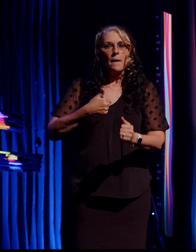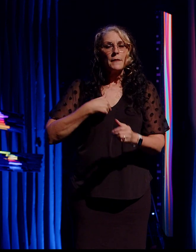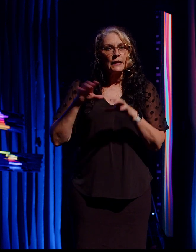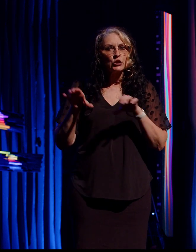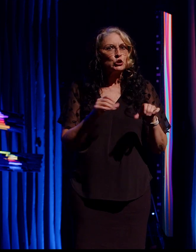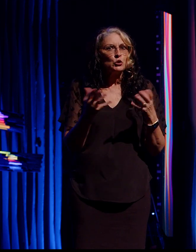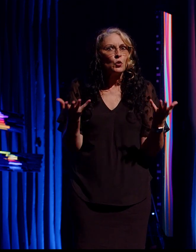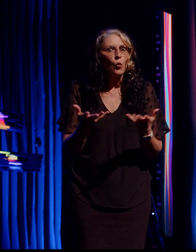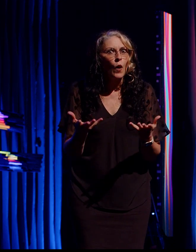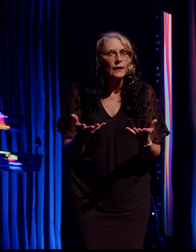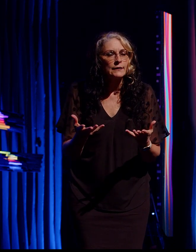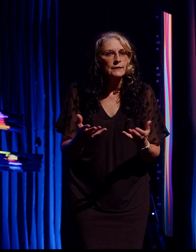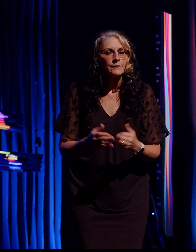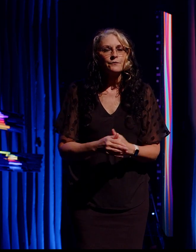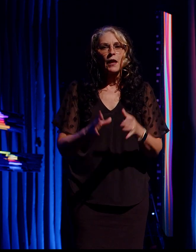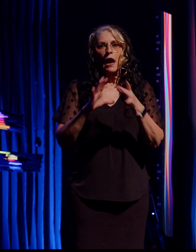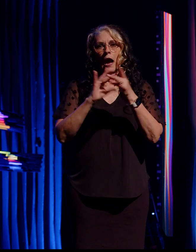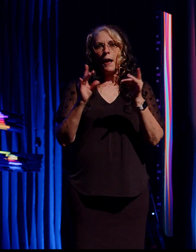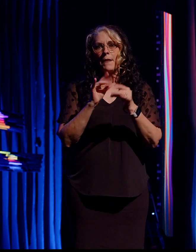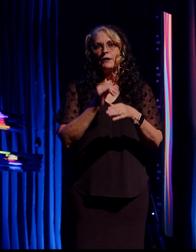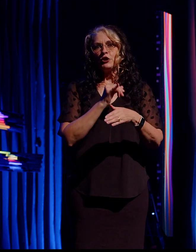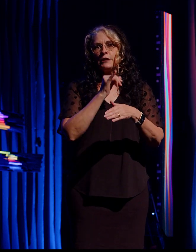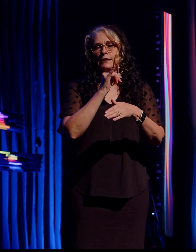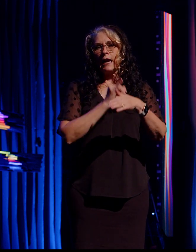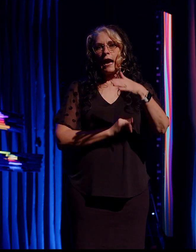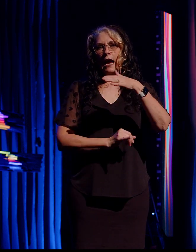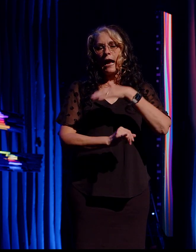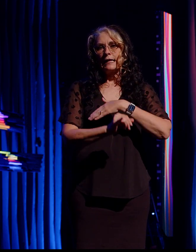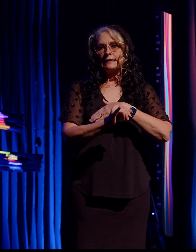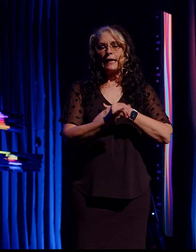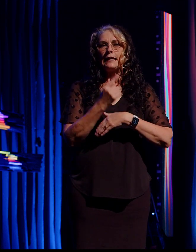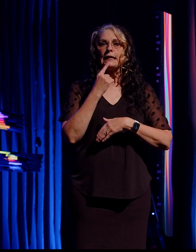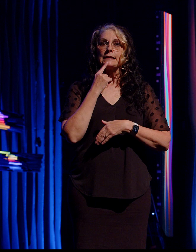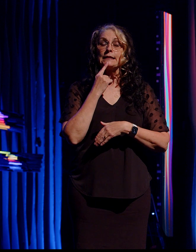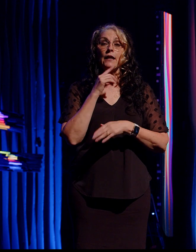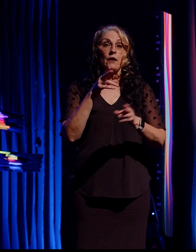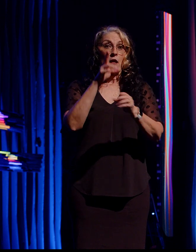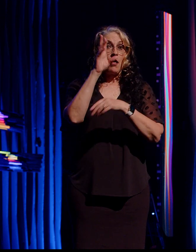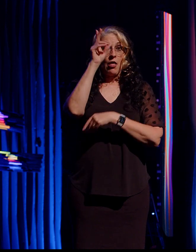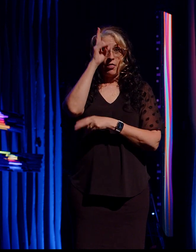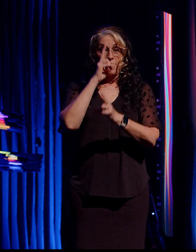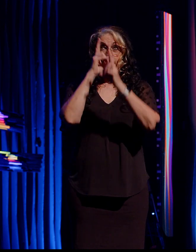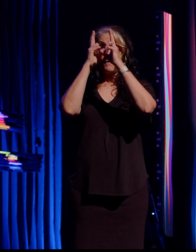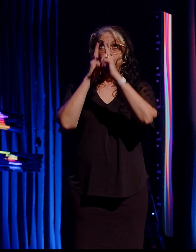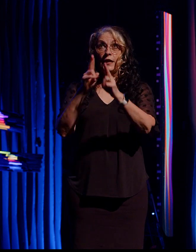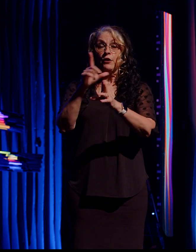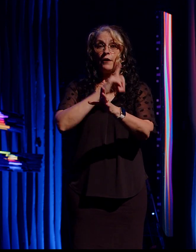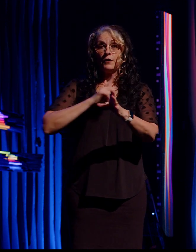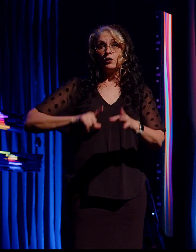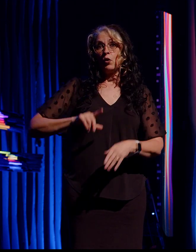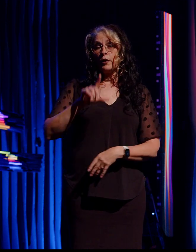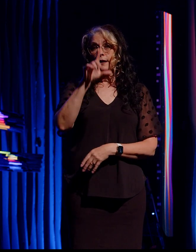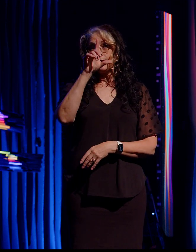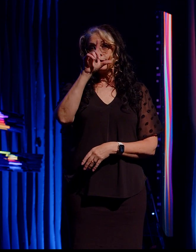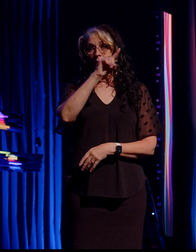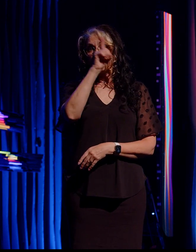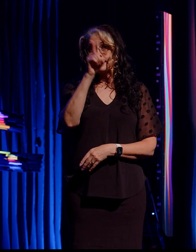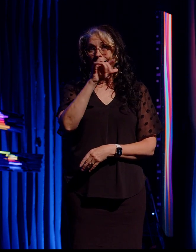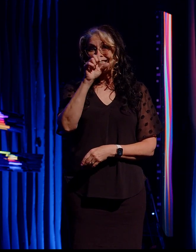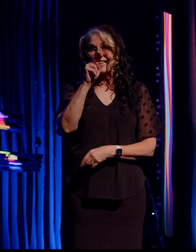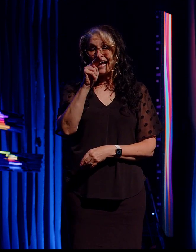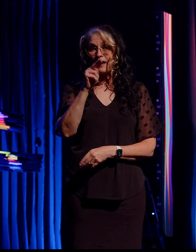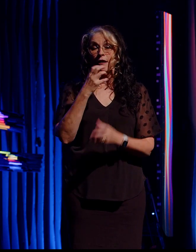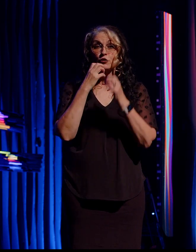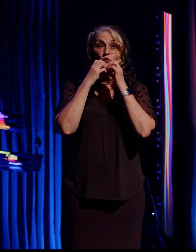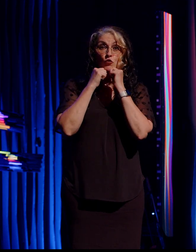to do? Just like I mentioned, Isaiah 33:6, where it says, the fear of the Lord is Zion's treasure. The fear